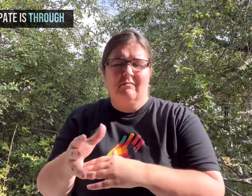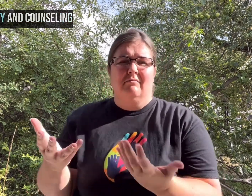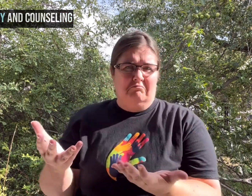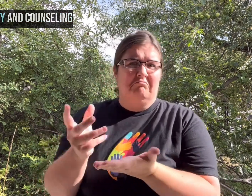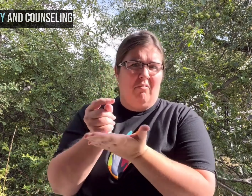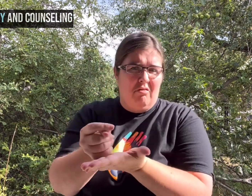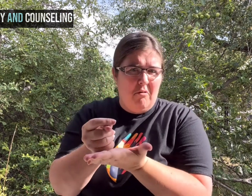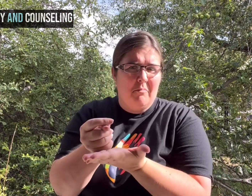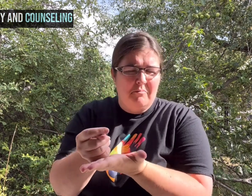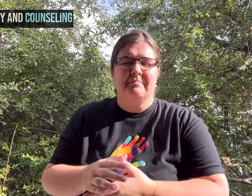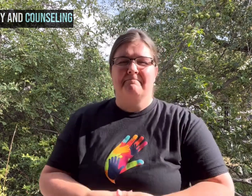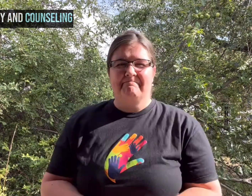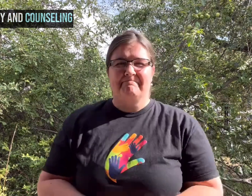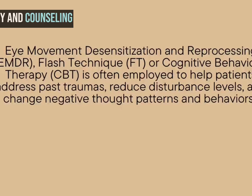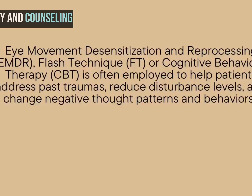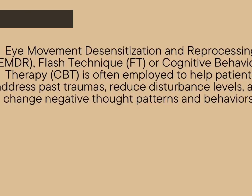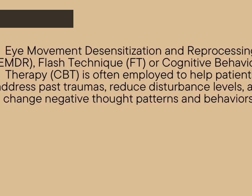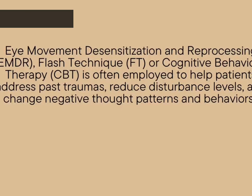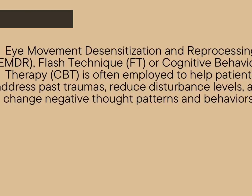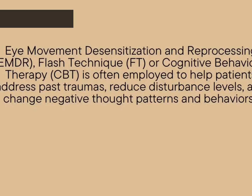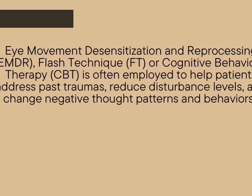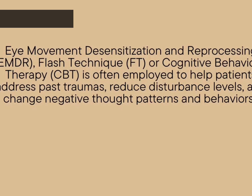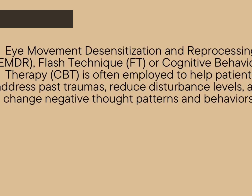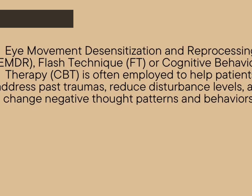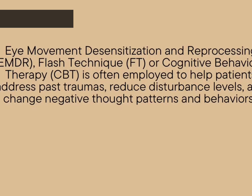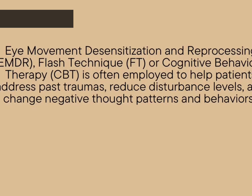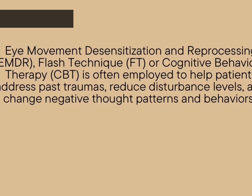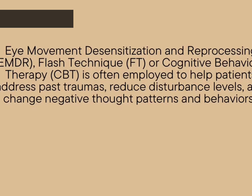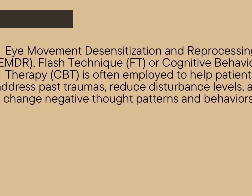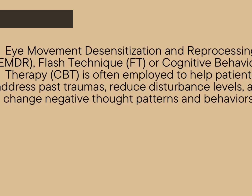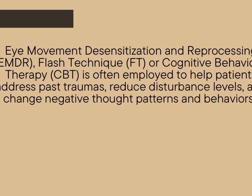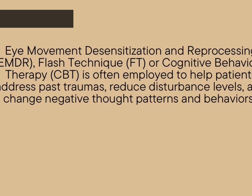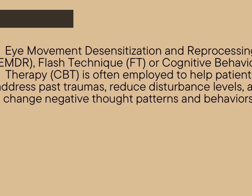is through therapy and counseling.